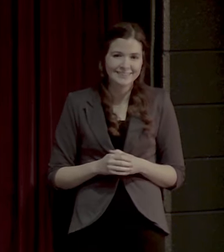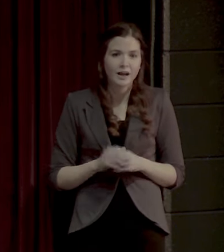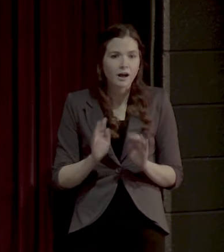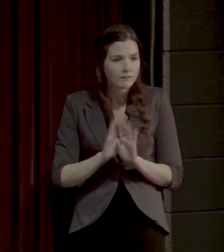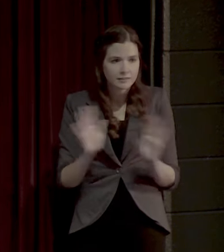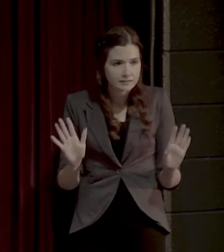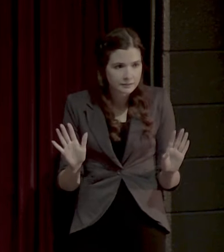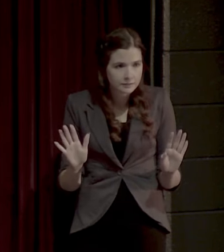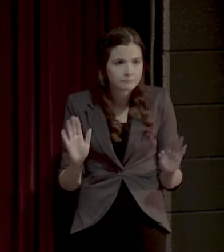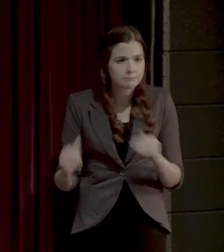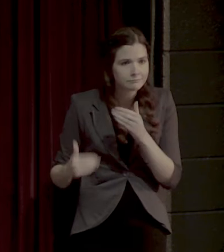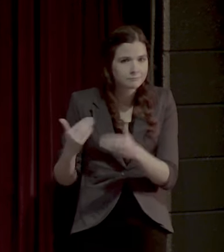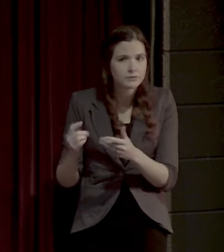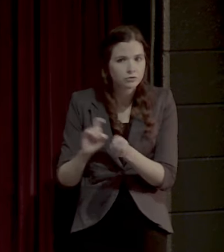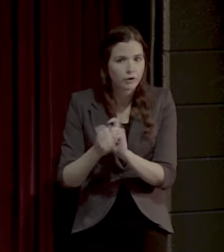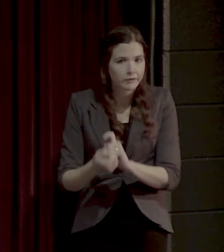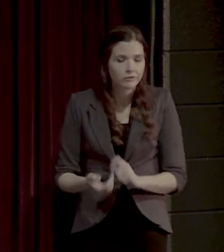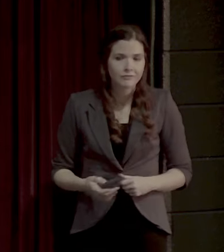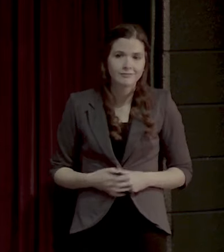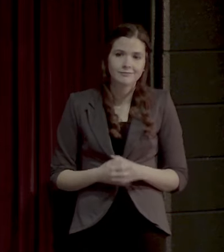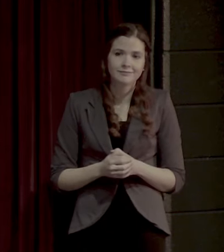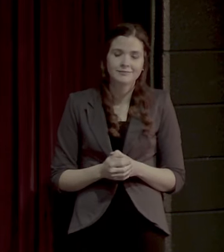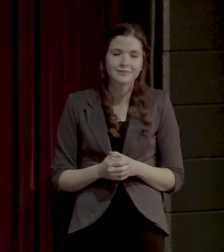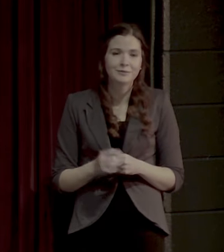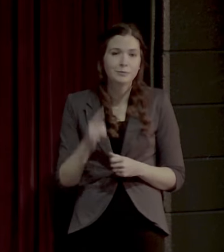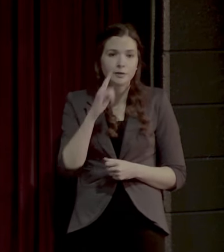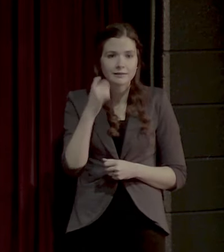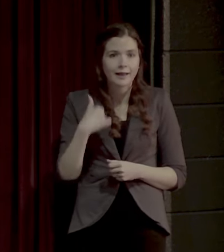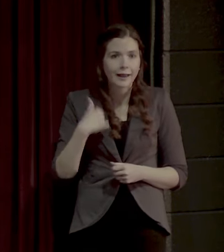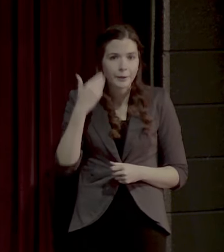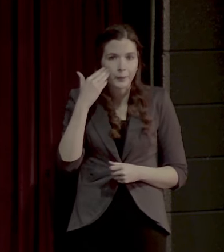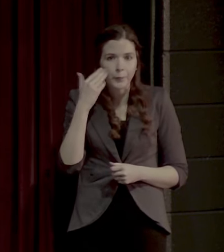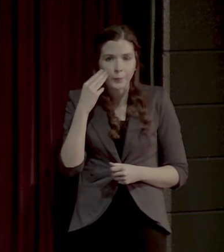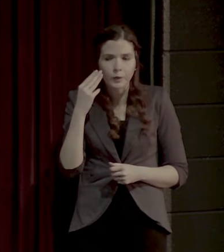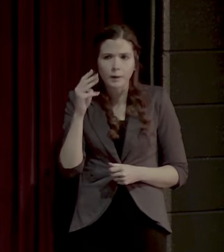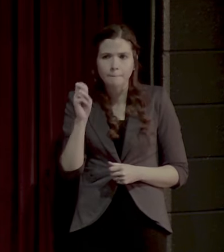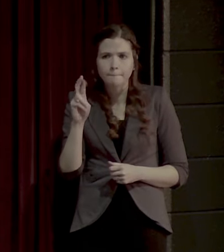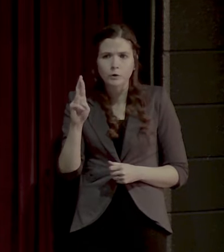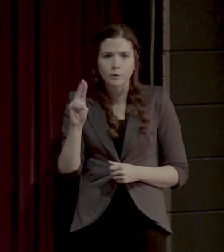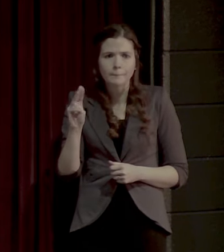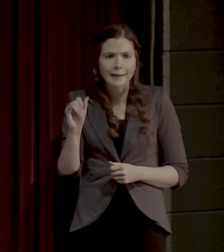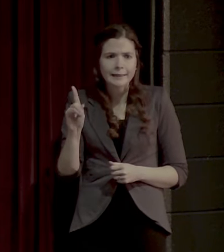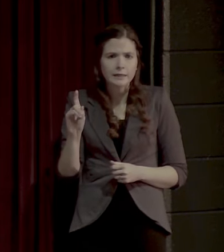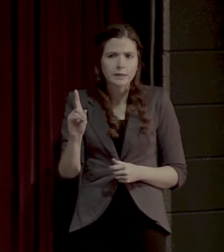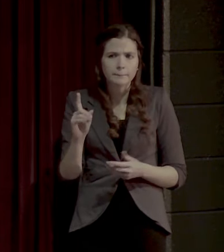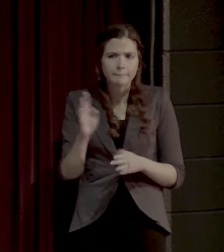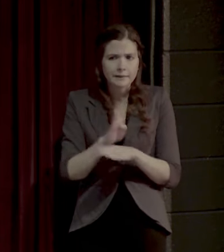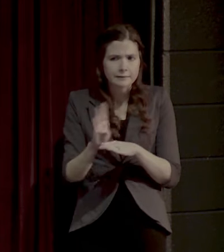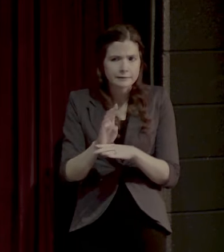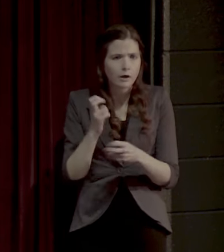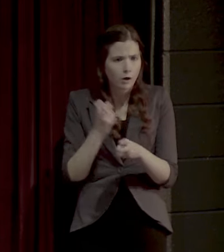Obviously, throughout the years, that's changed, only because I know the mermaid business is hard to get into these days.